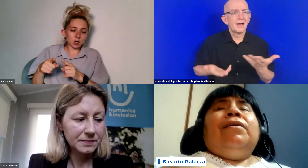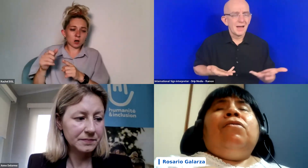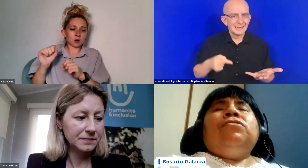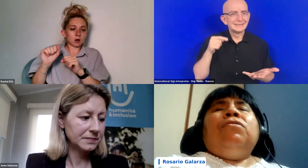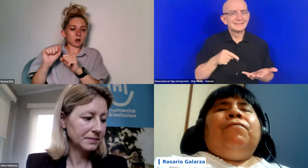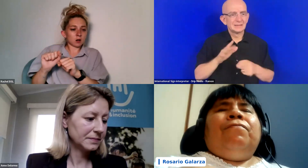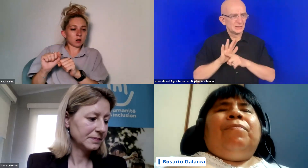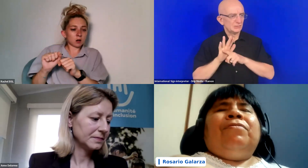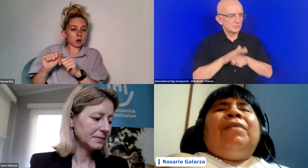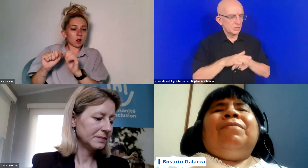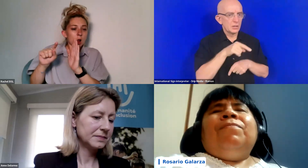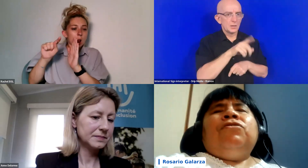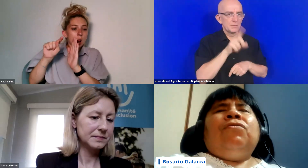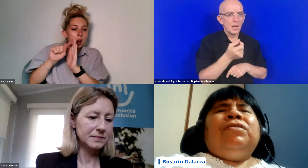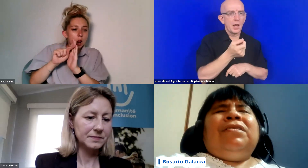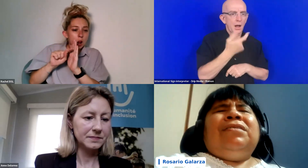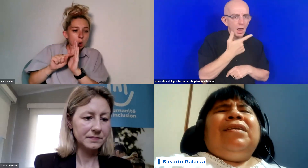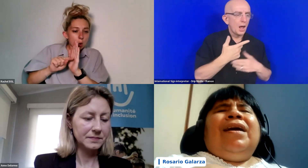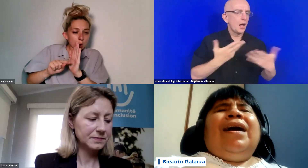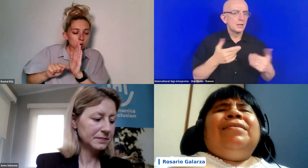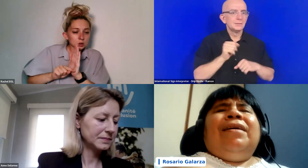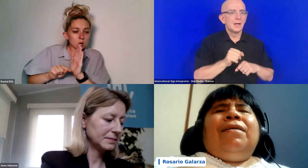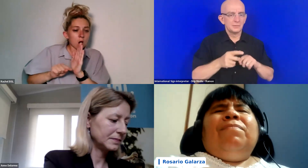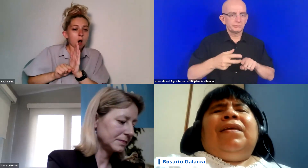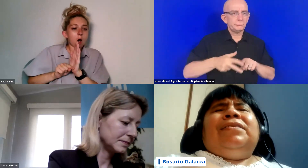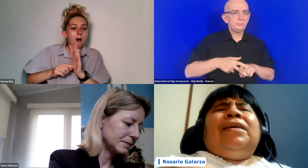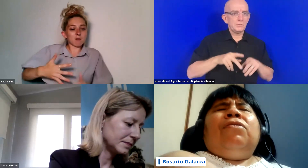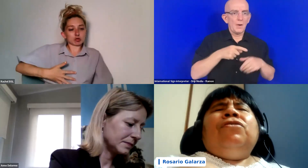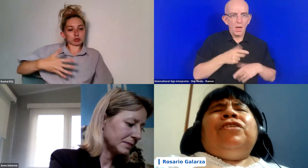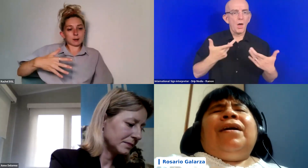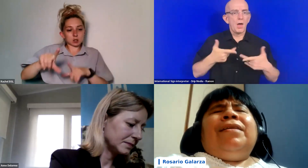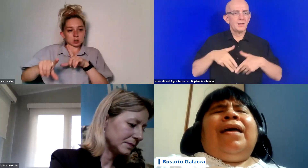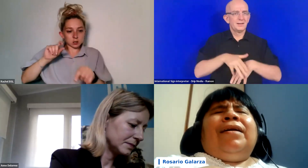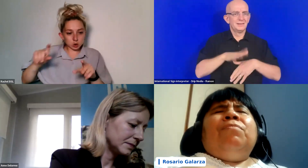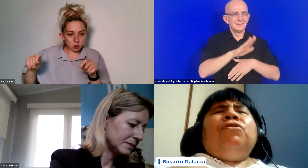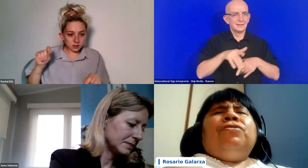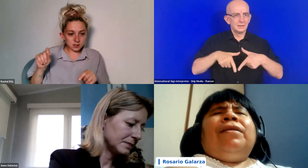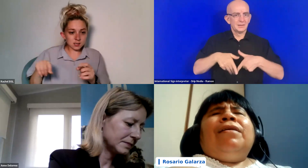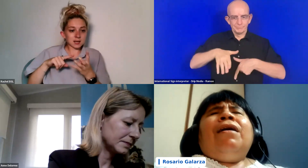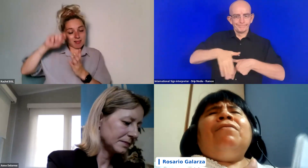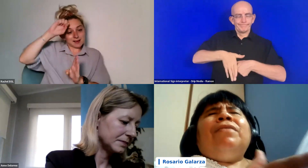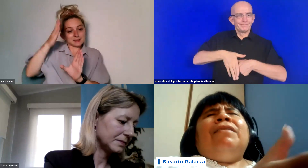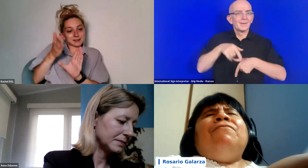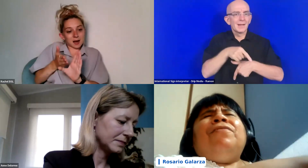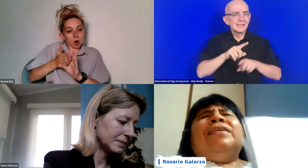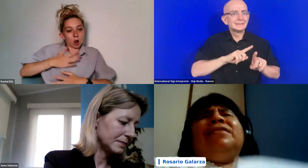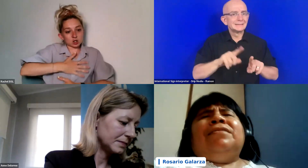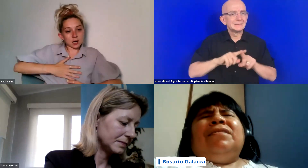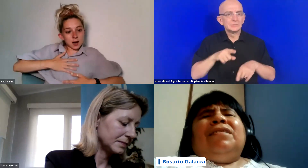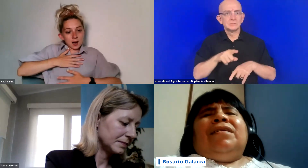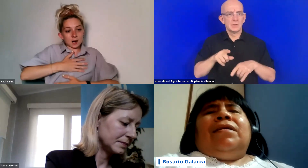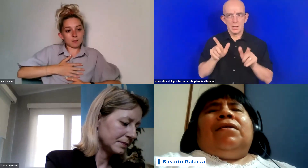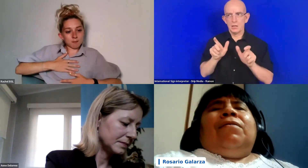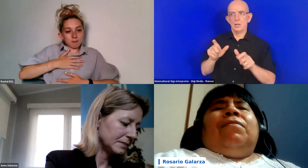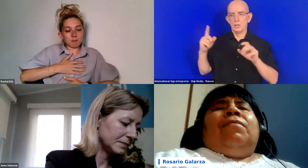autonomy, loss of reproductive choices, and the psychological and emotional harm inflicted